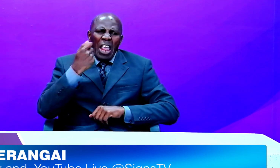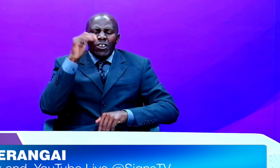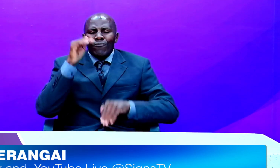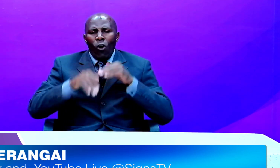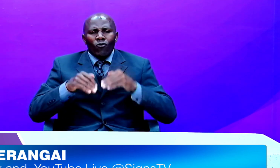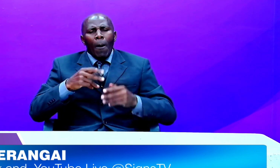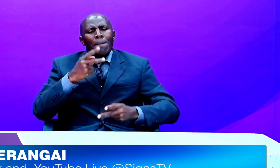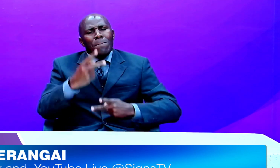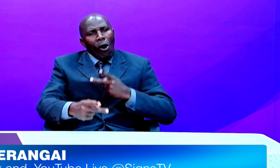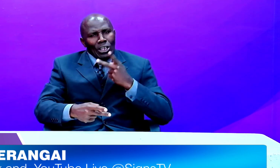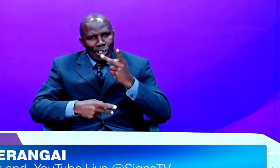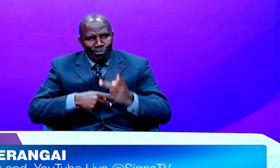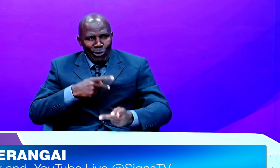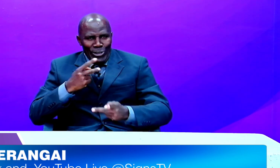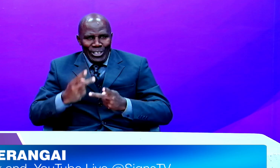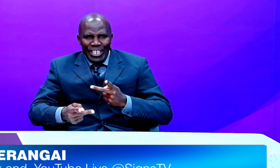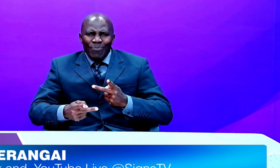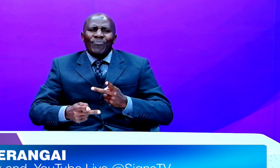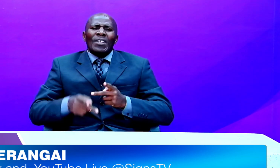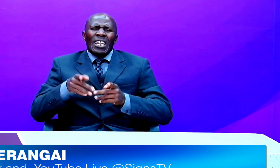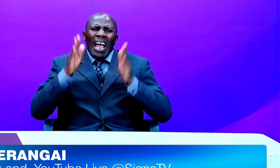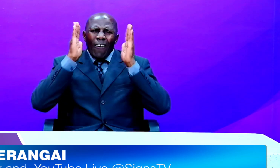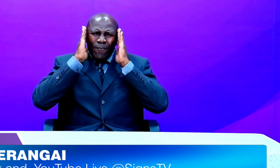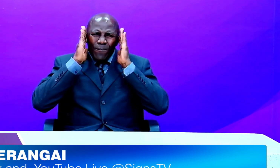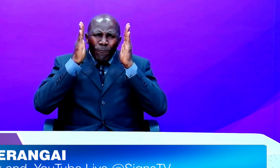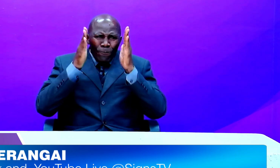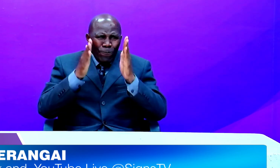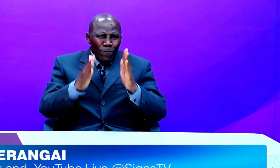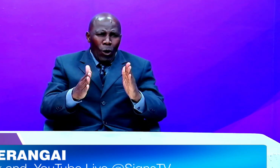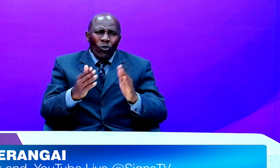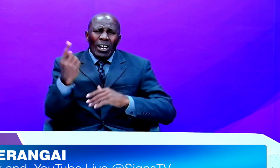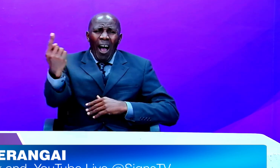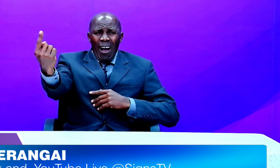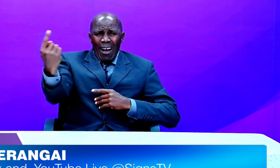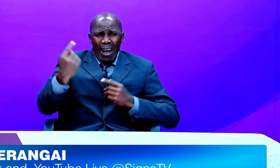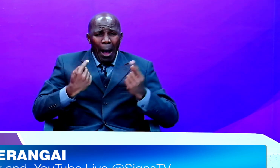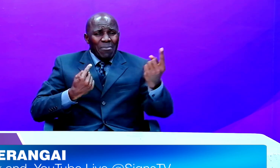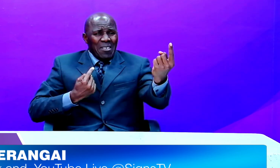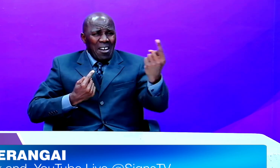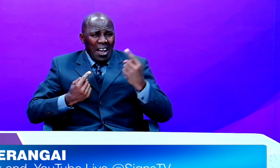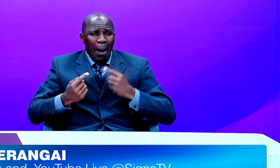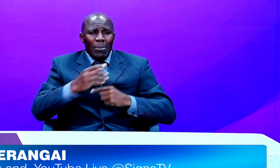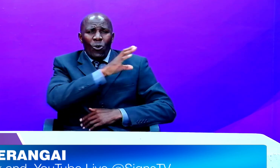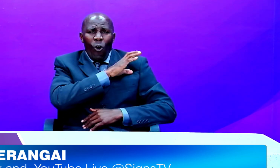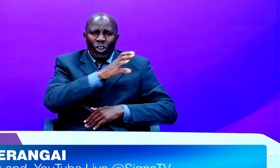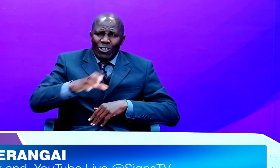in critical discussions aimed at bolstering public confidence in Kenya's electoral